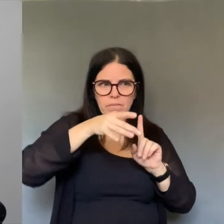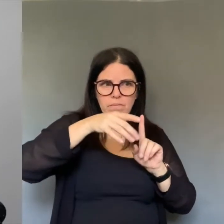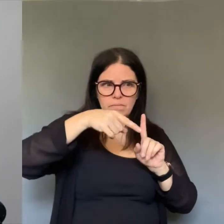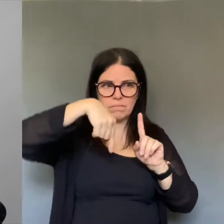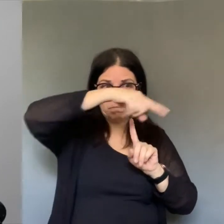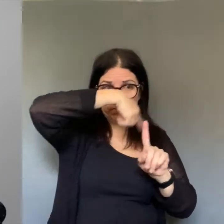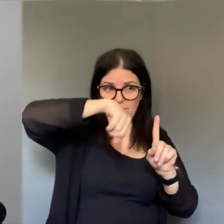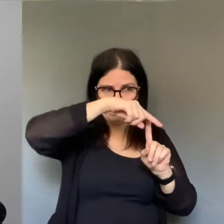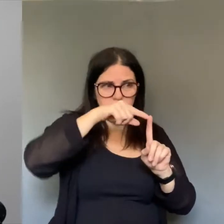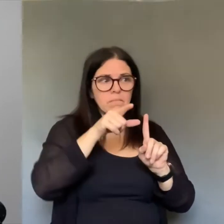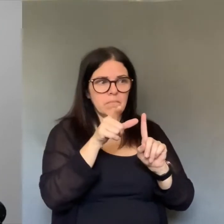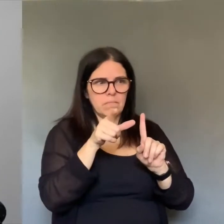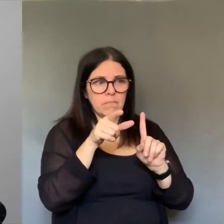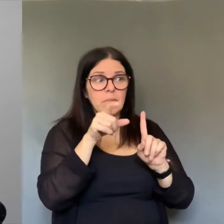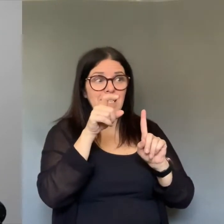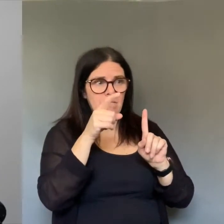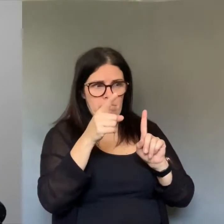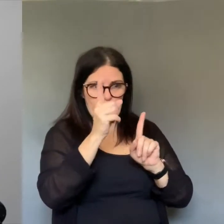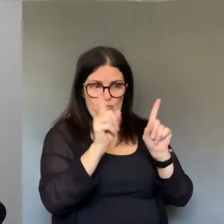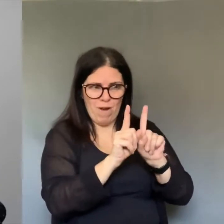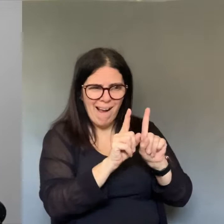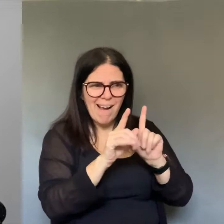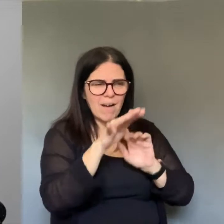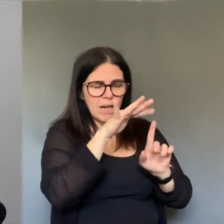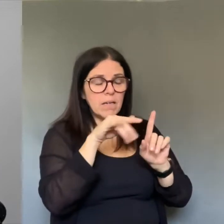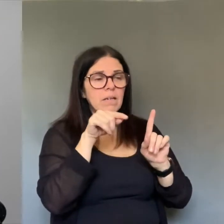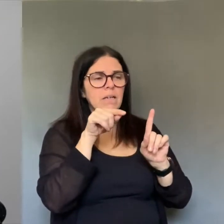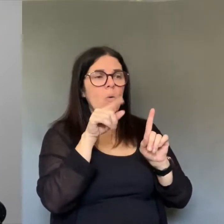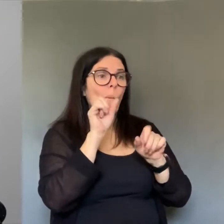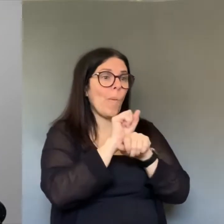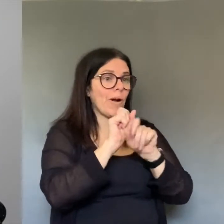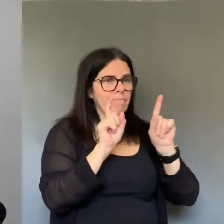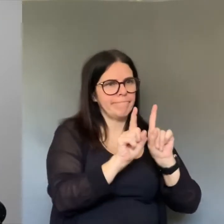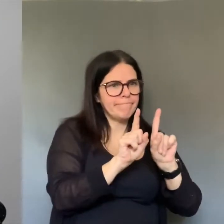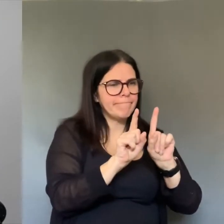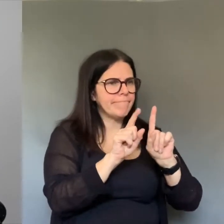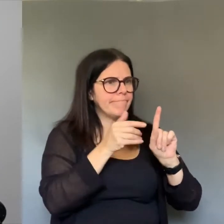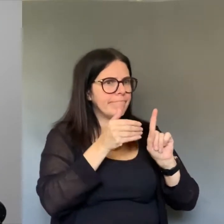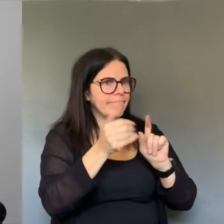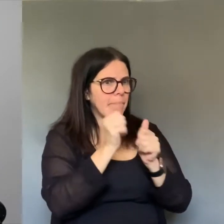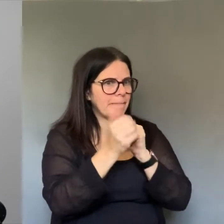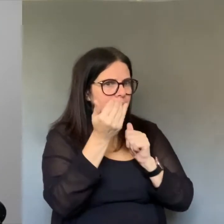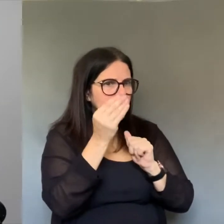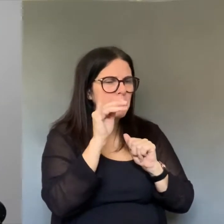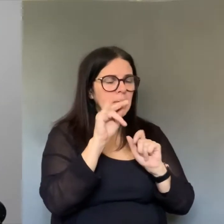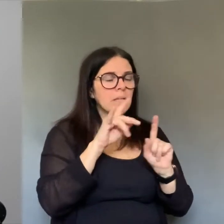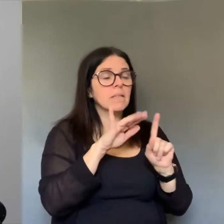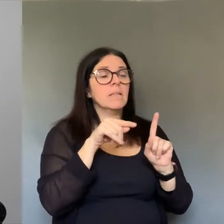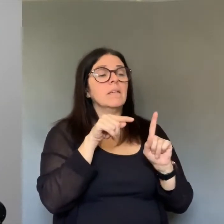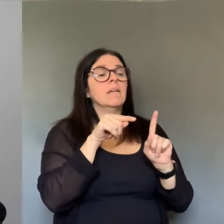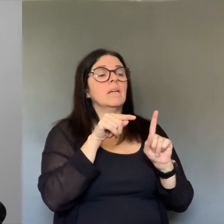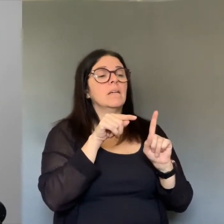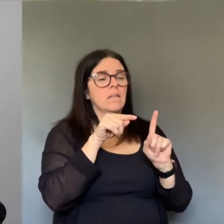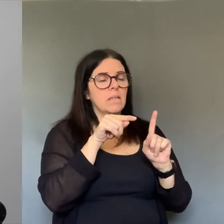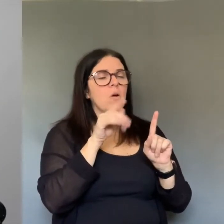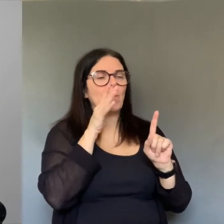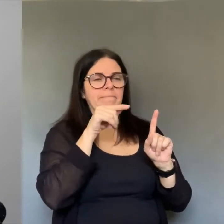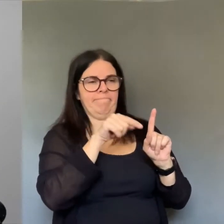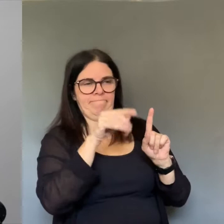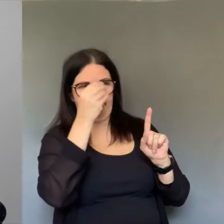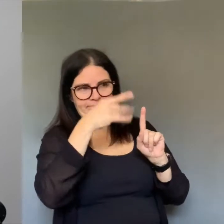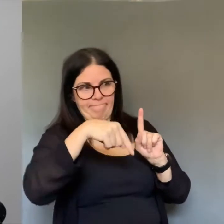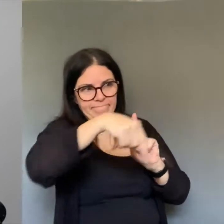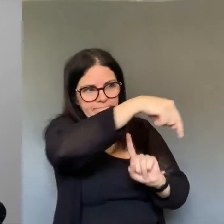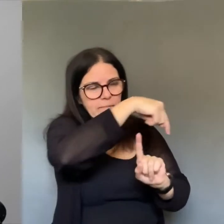all the individuals who are deemed as close contacts and are advised to self-isolate. And if there is any concerns